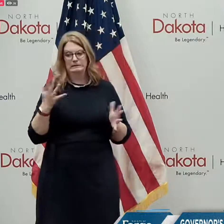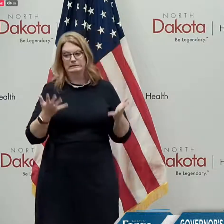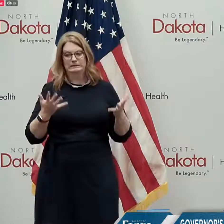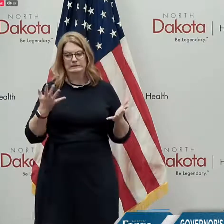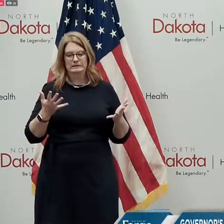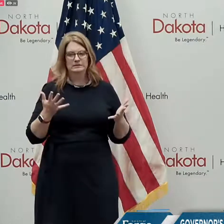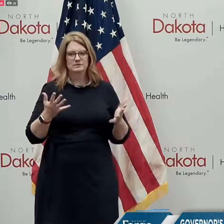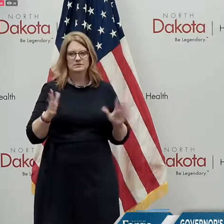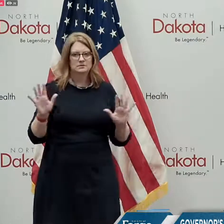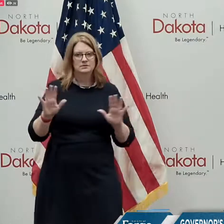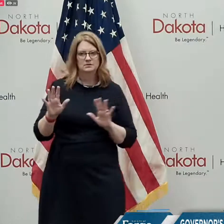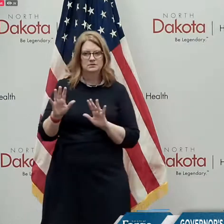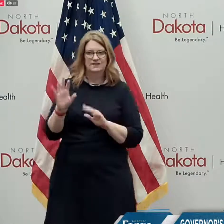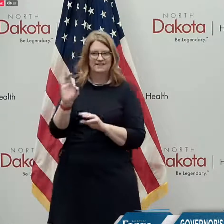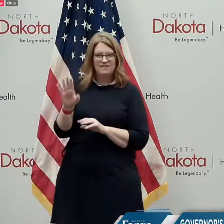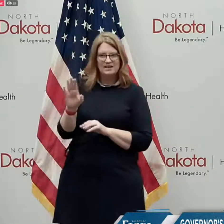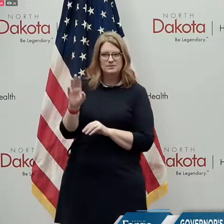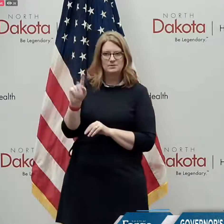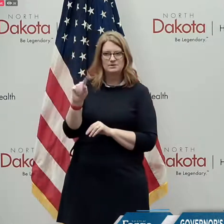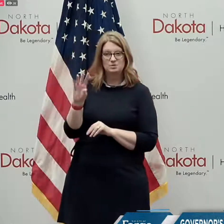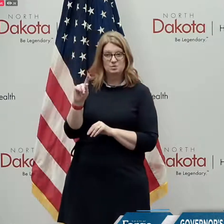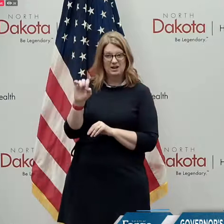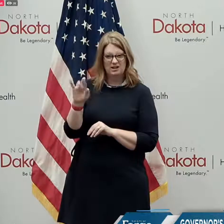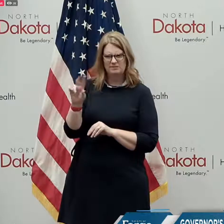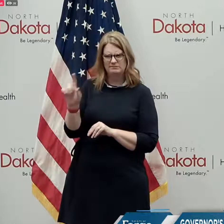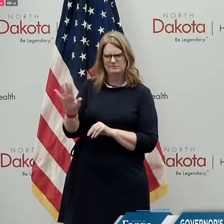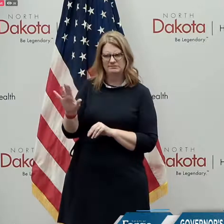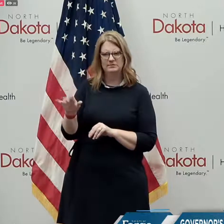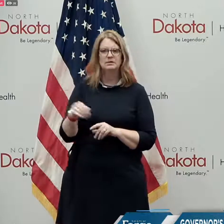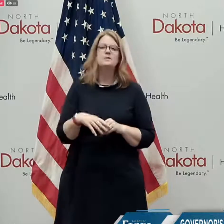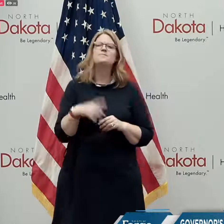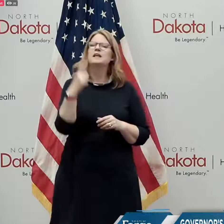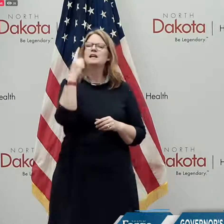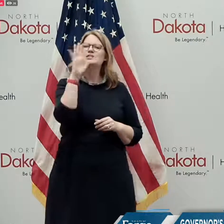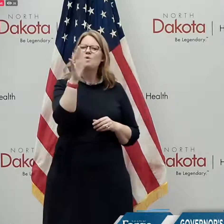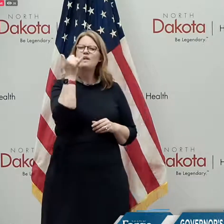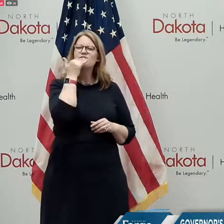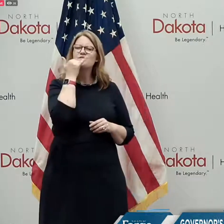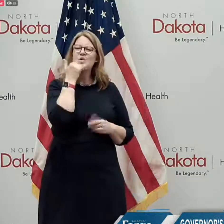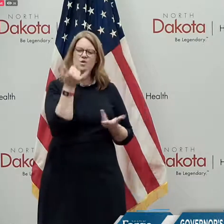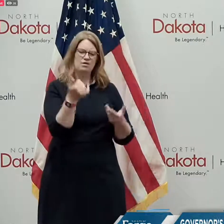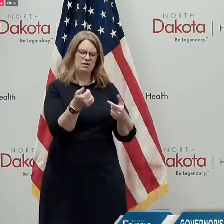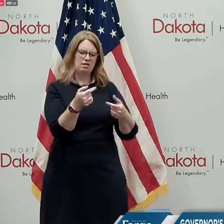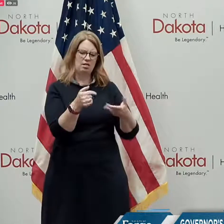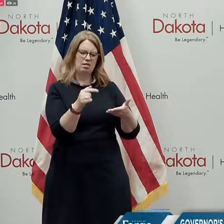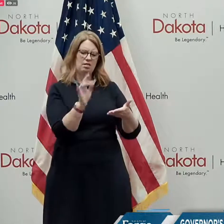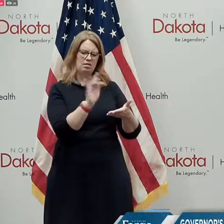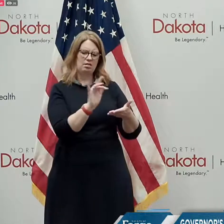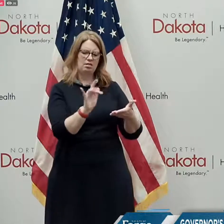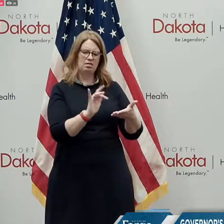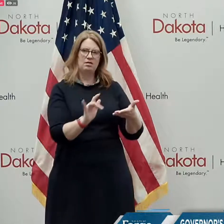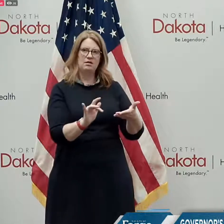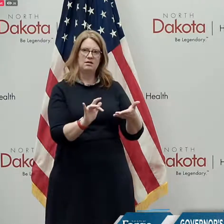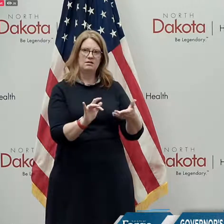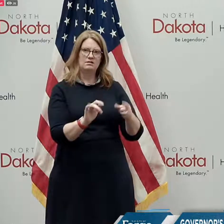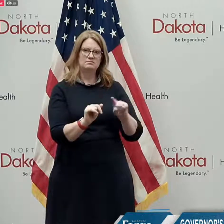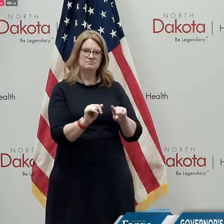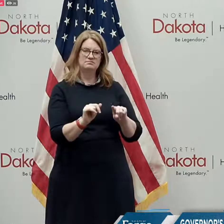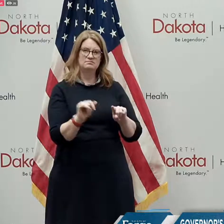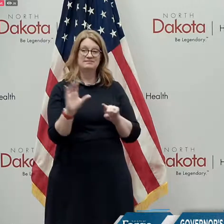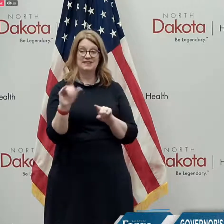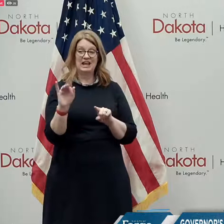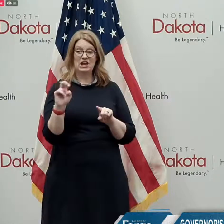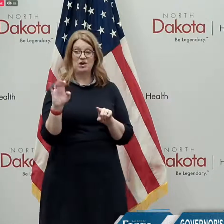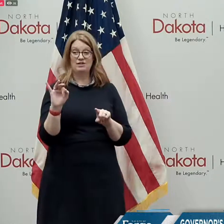Think of all the software tools you use every day on your smartphone. I would submit to you that Care19 Alert is going to be